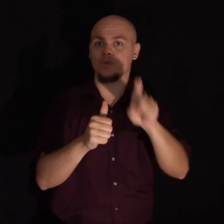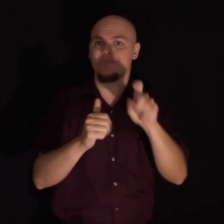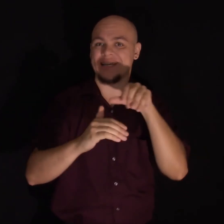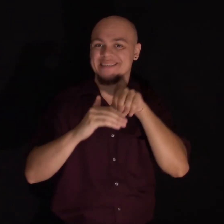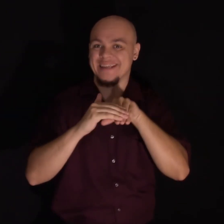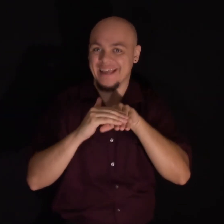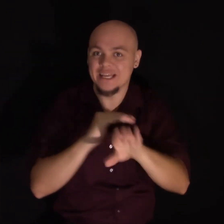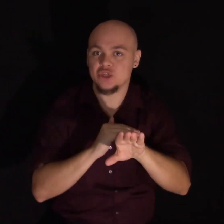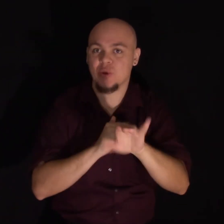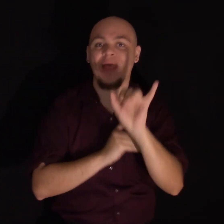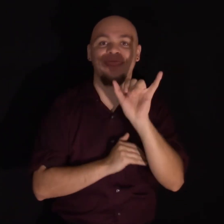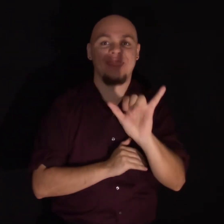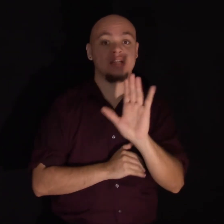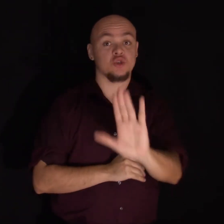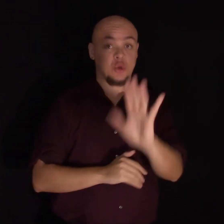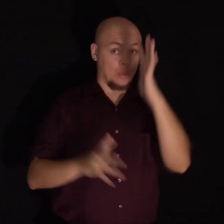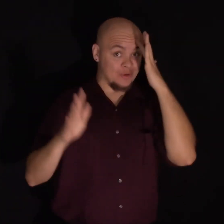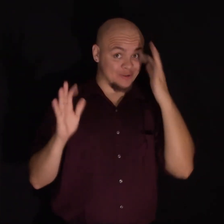choice comes into play.